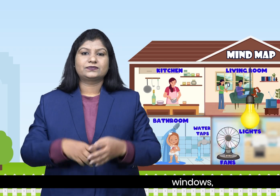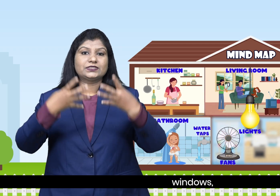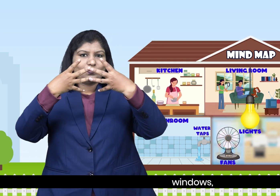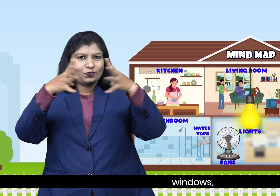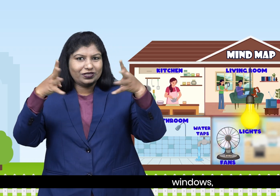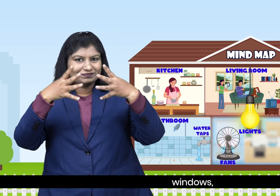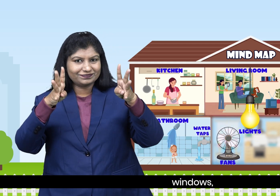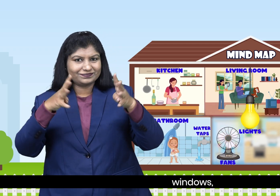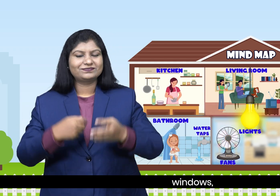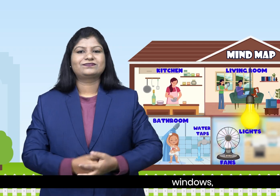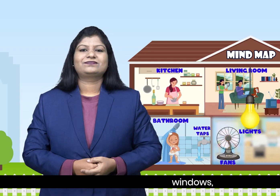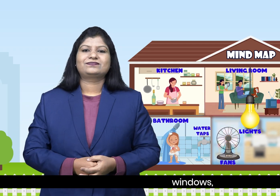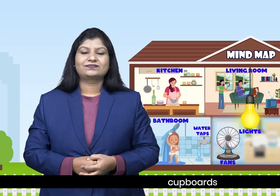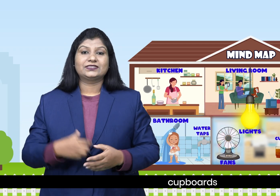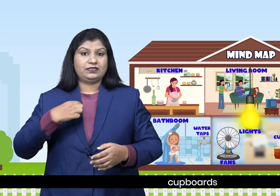windows,